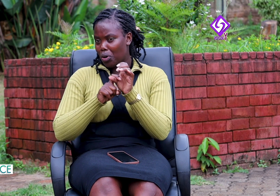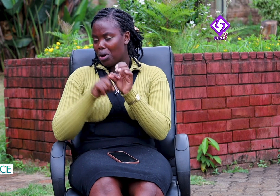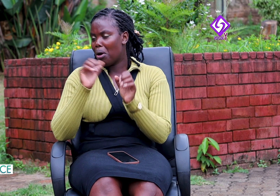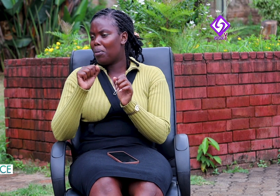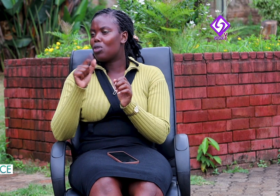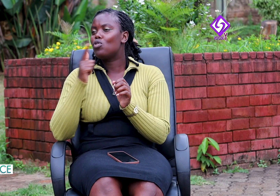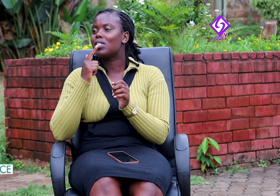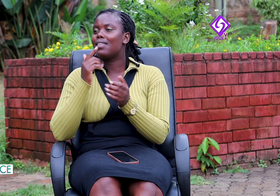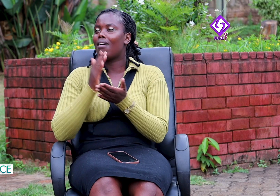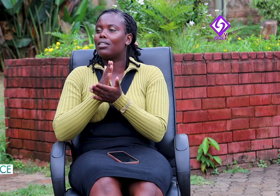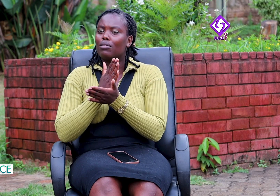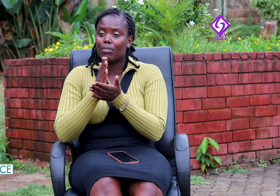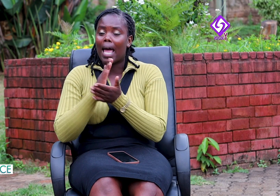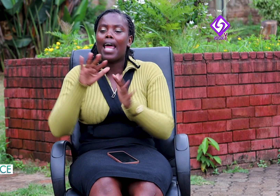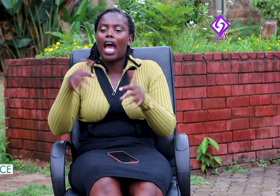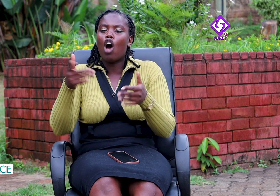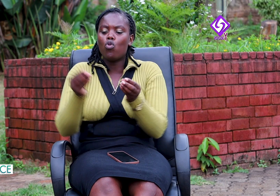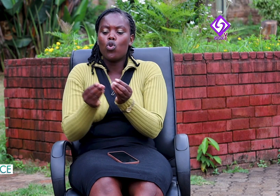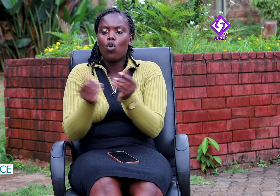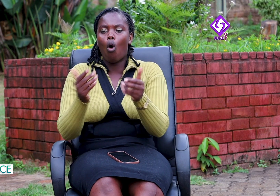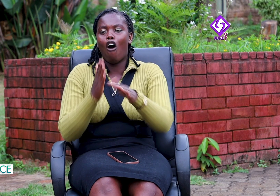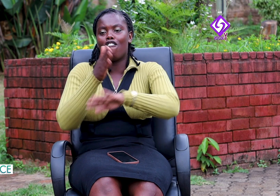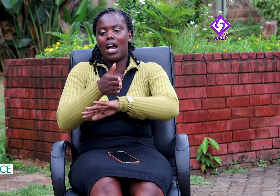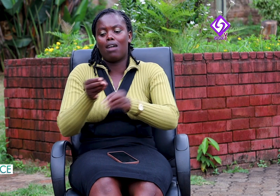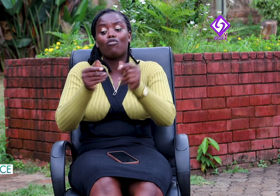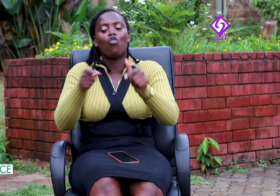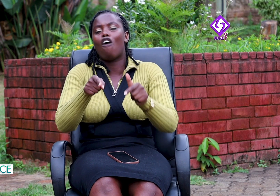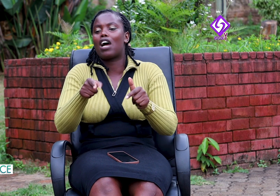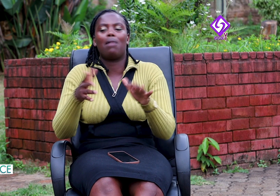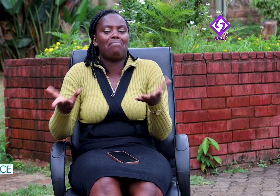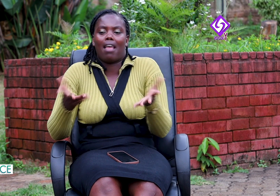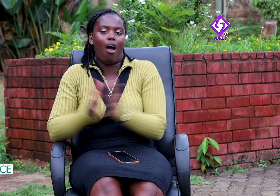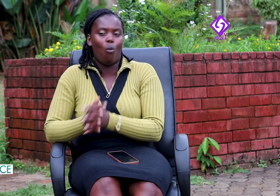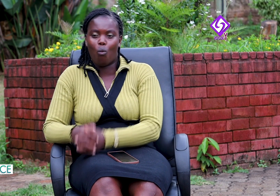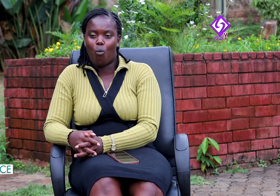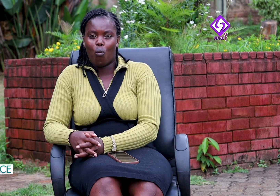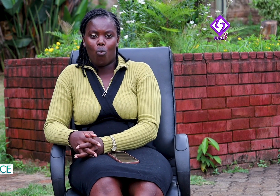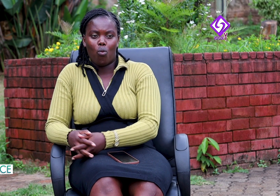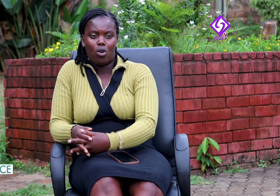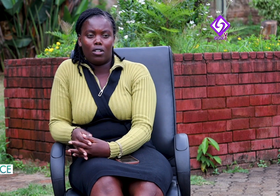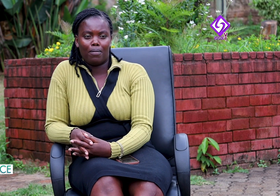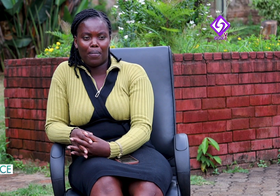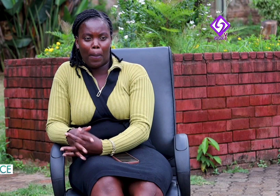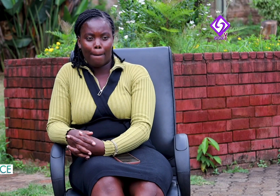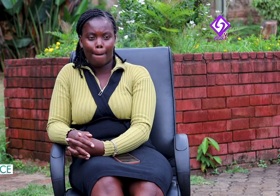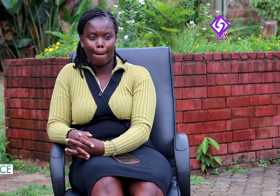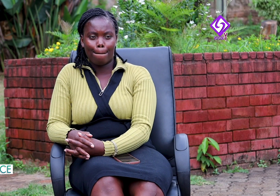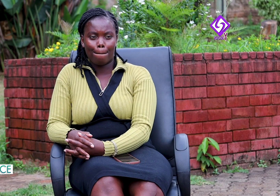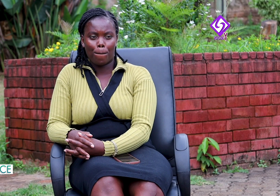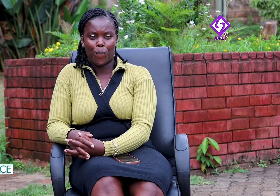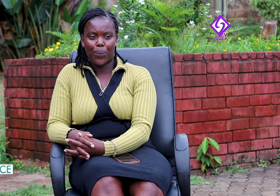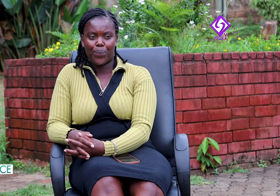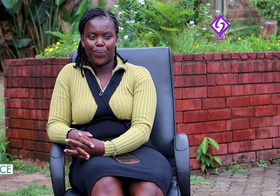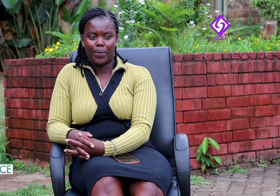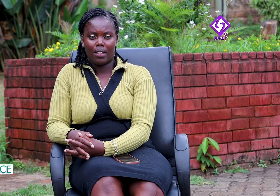has this program really assisted you? So, and also tell us, how have you been able to overcome the